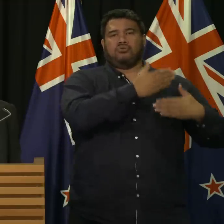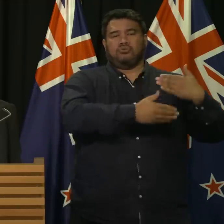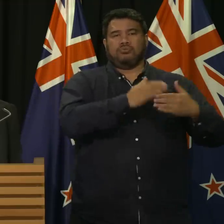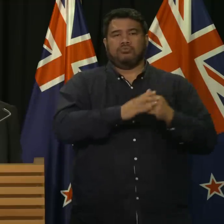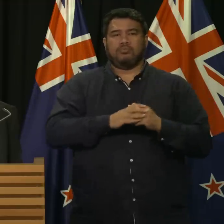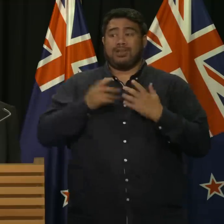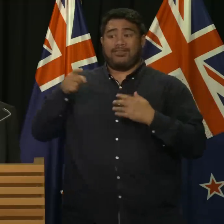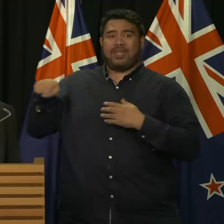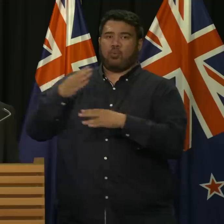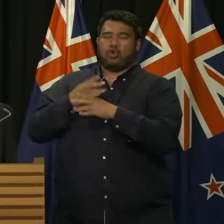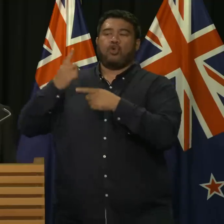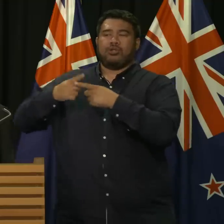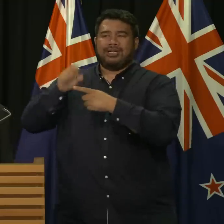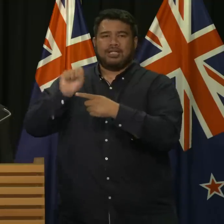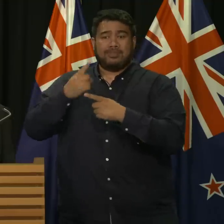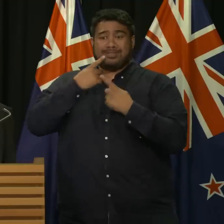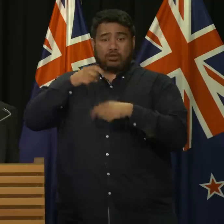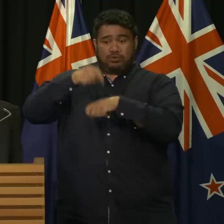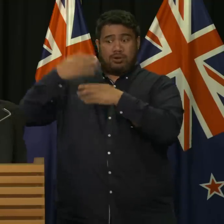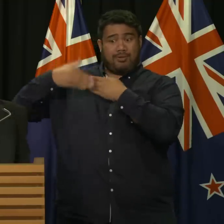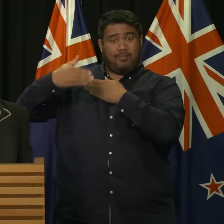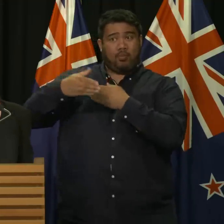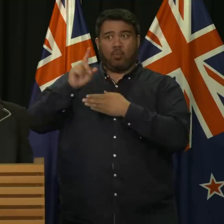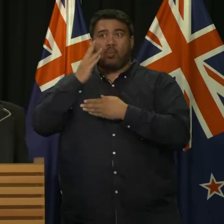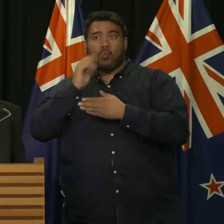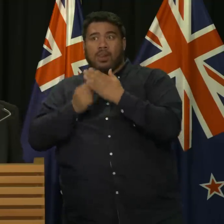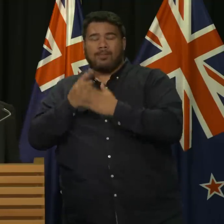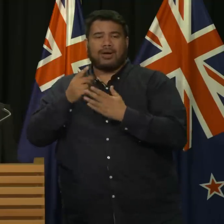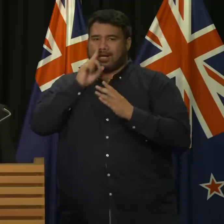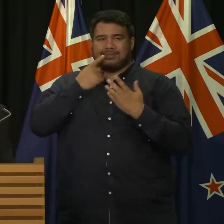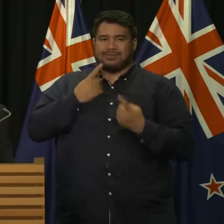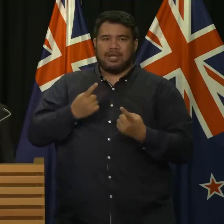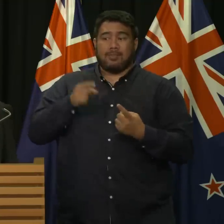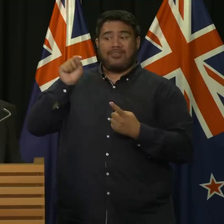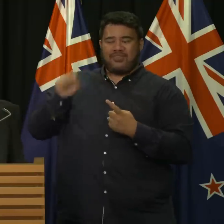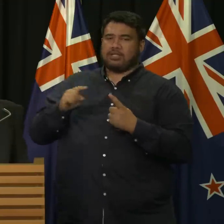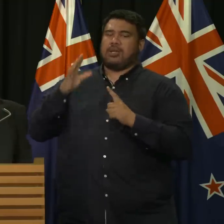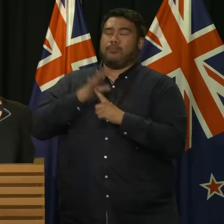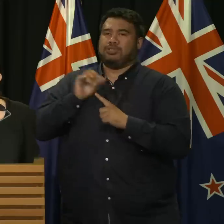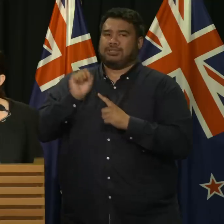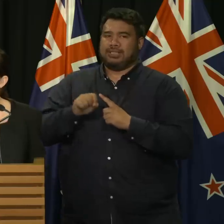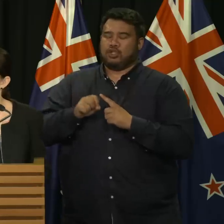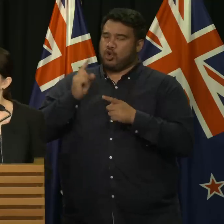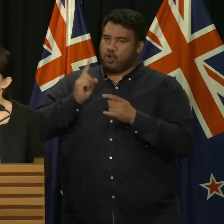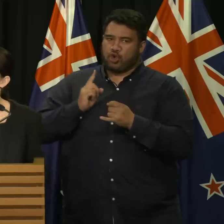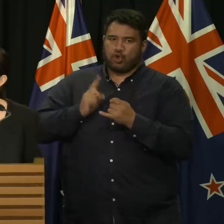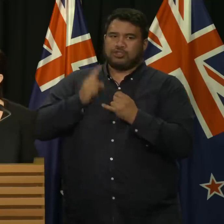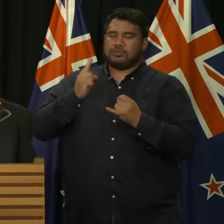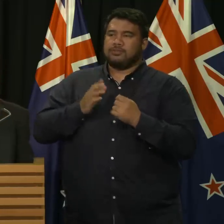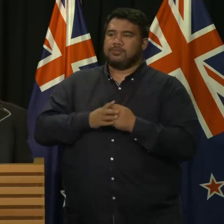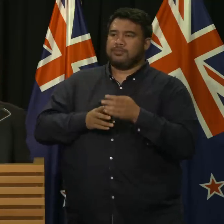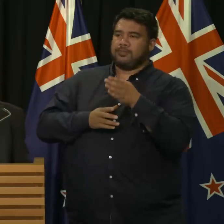urgency to that, but I can't give you a timeline at this point in time. I see it as an issue of the utmost urgency, though. Do you know whether it would